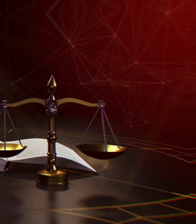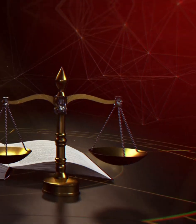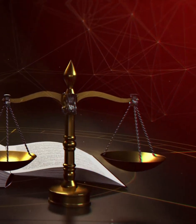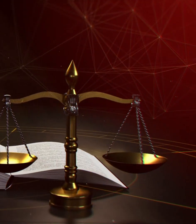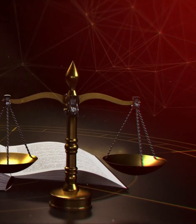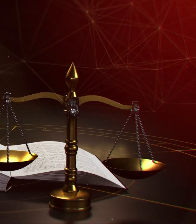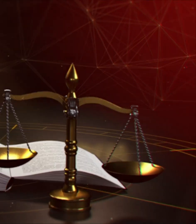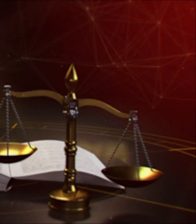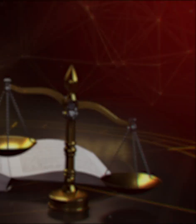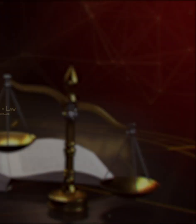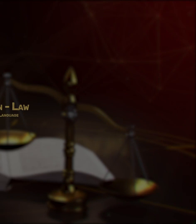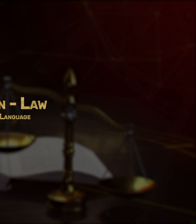you you you you